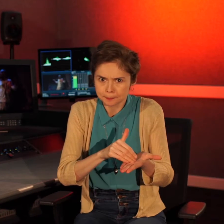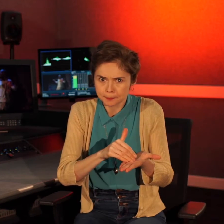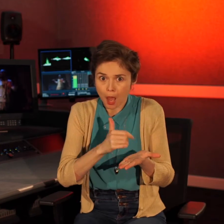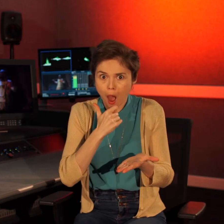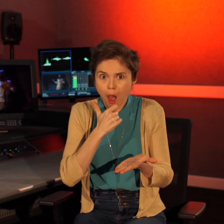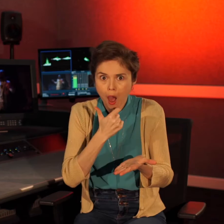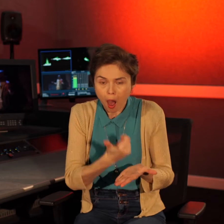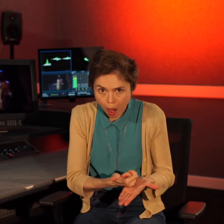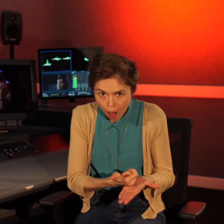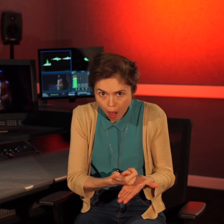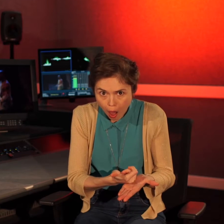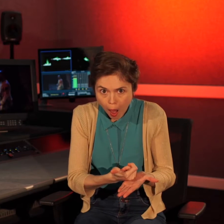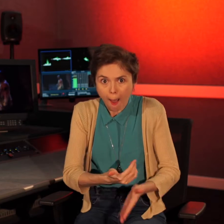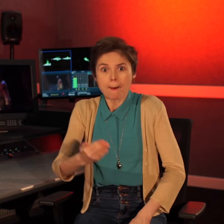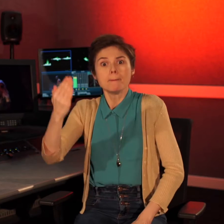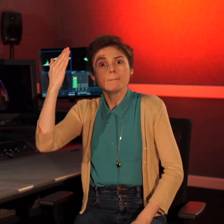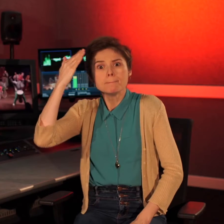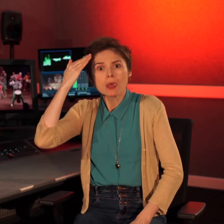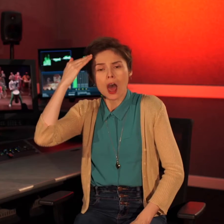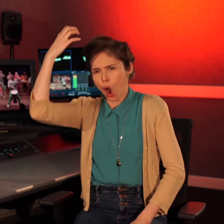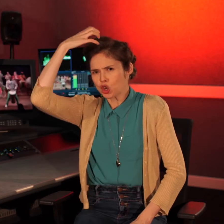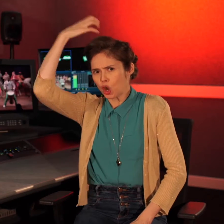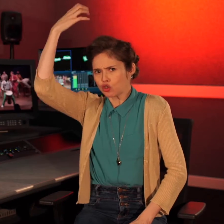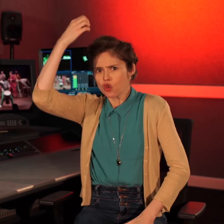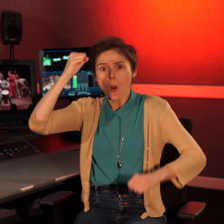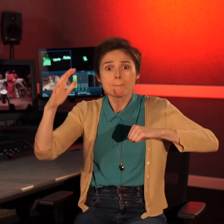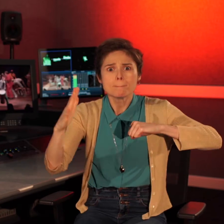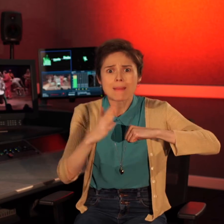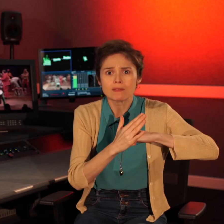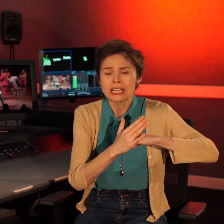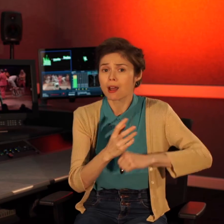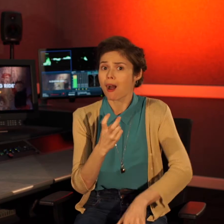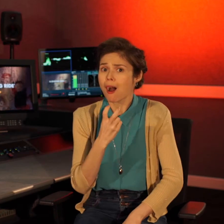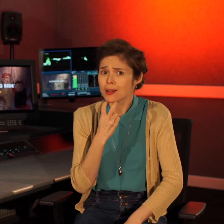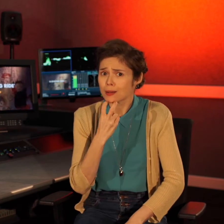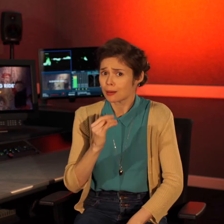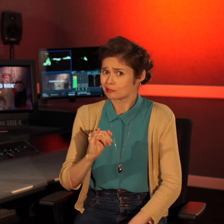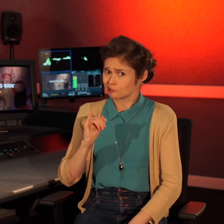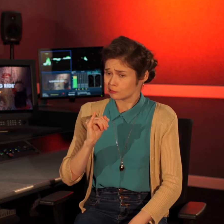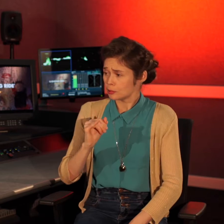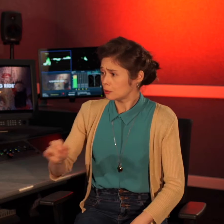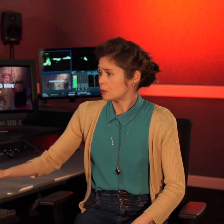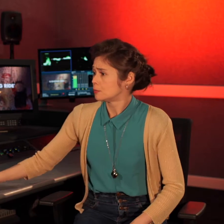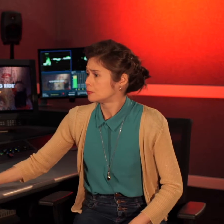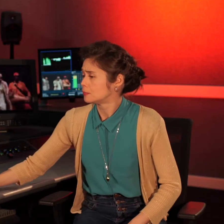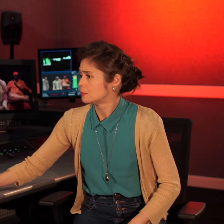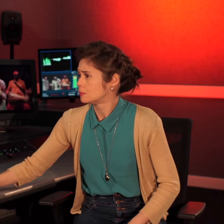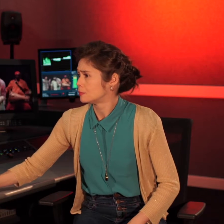He finds out that his uncle Claudius has married his mother